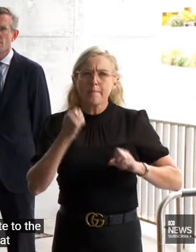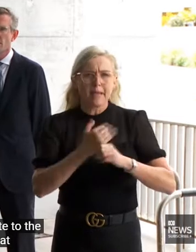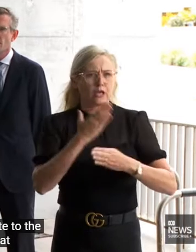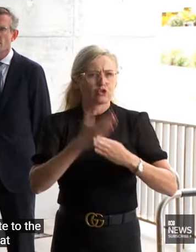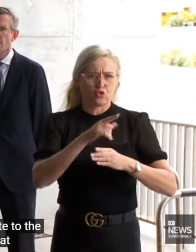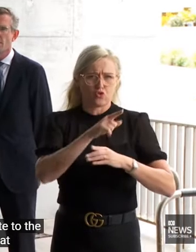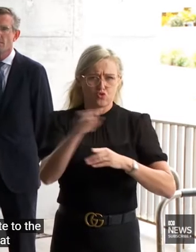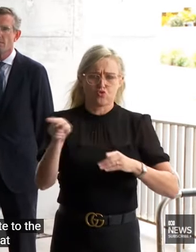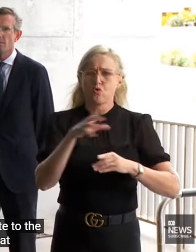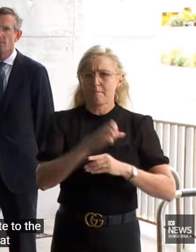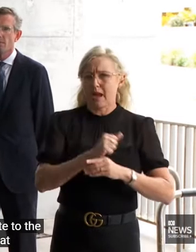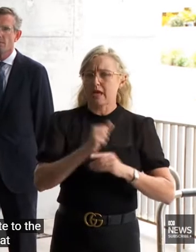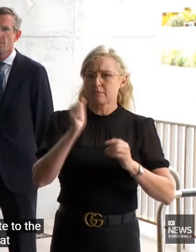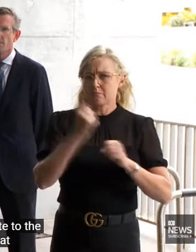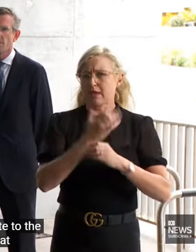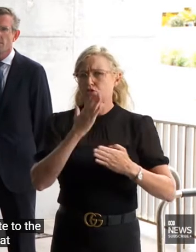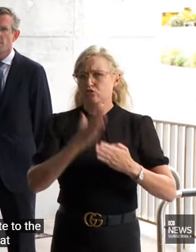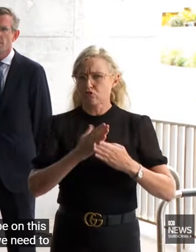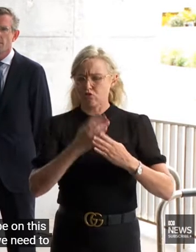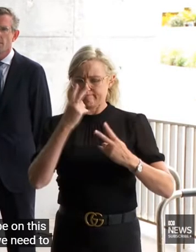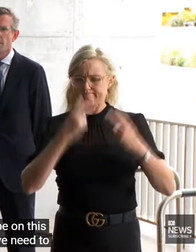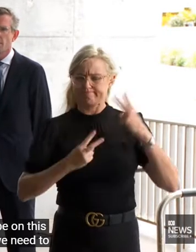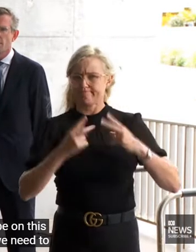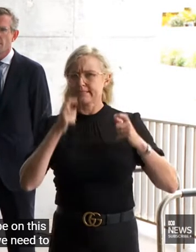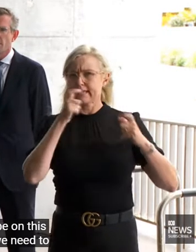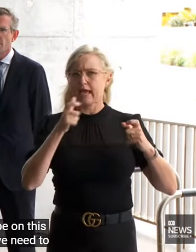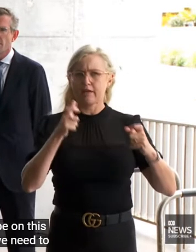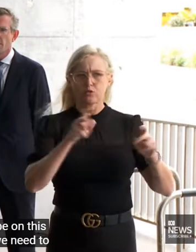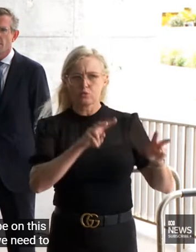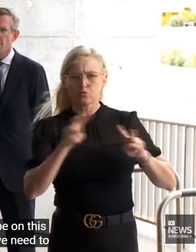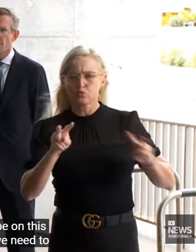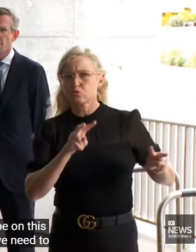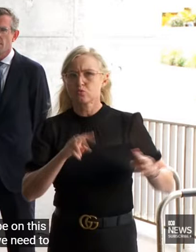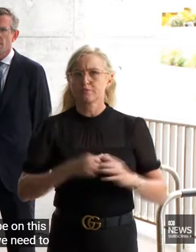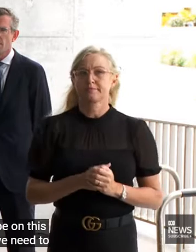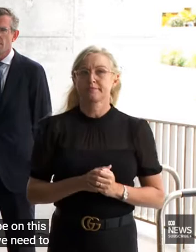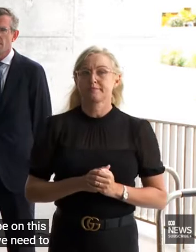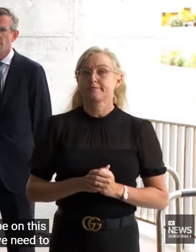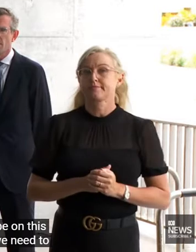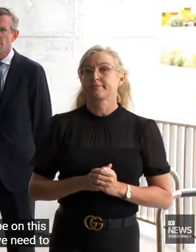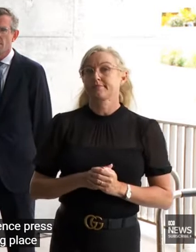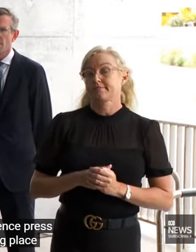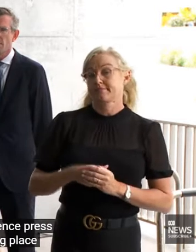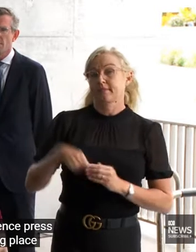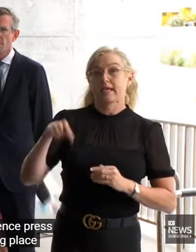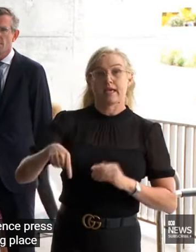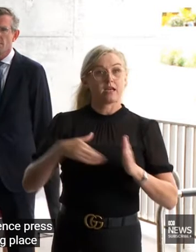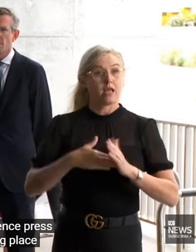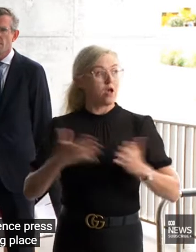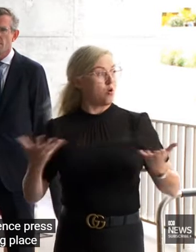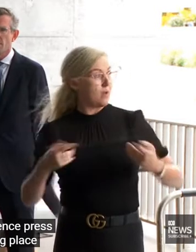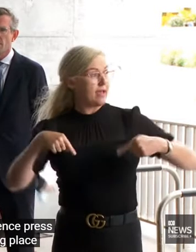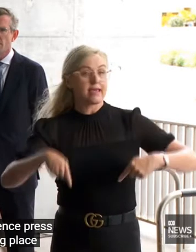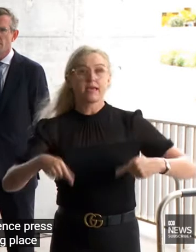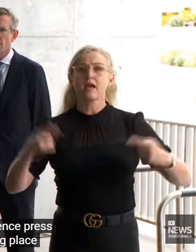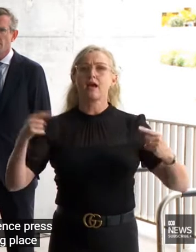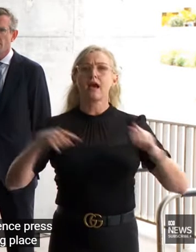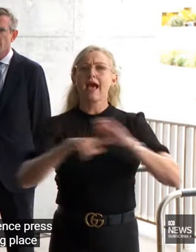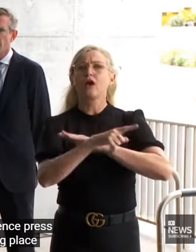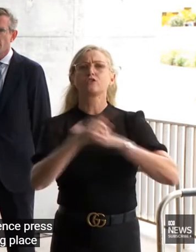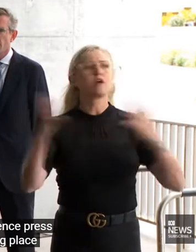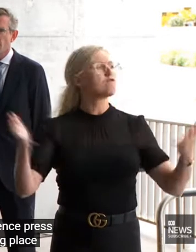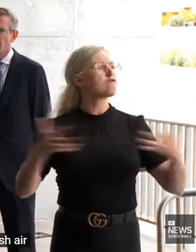to be on this journey with us, and we need to be careful. This press conference is taking place outside in the fresh